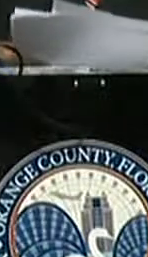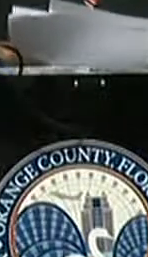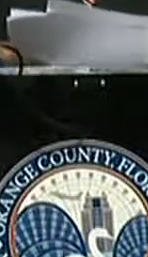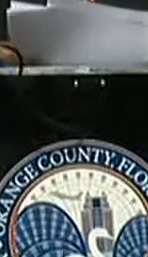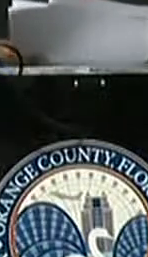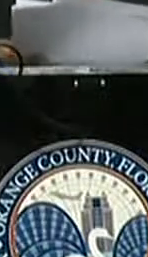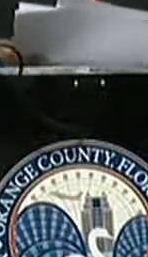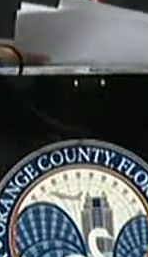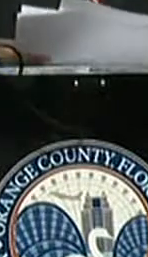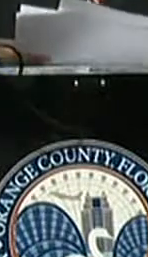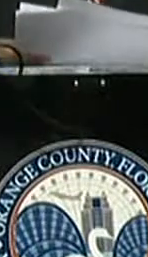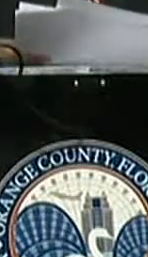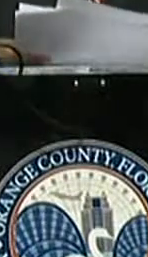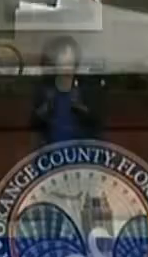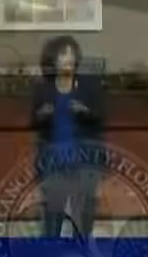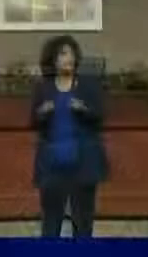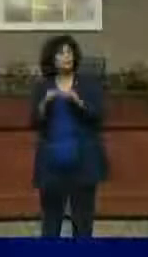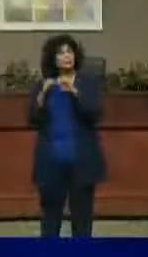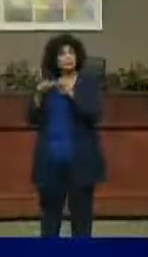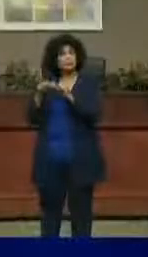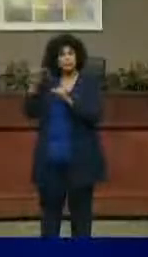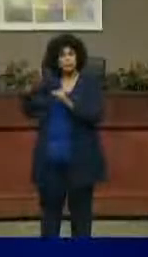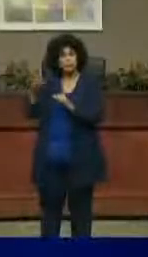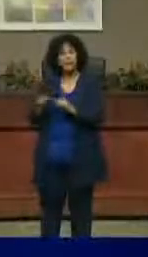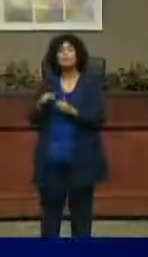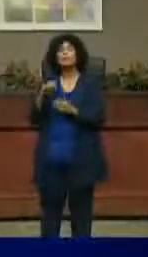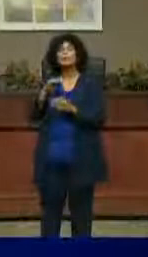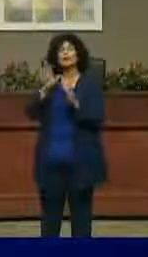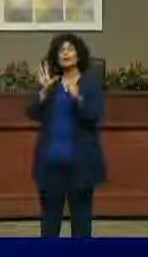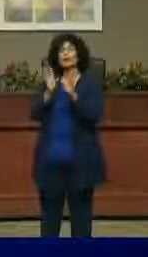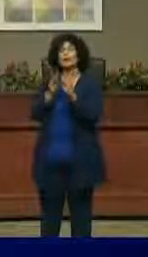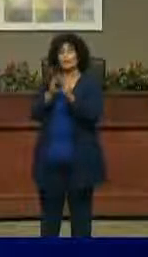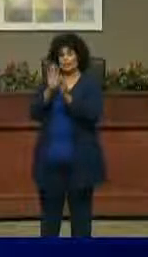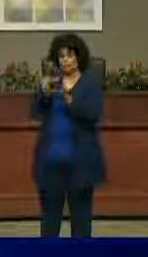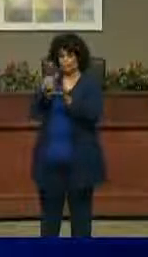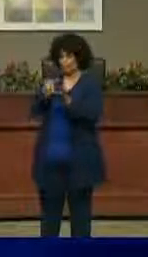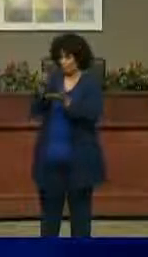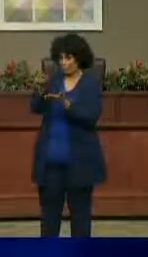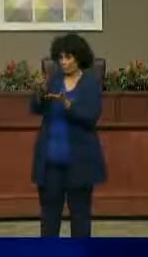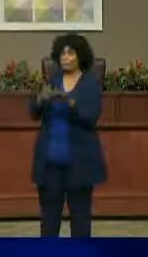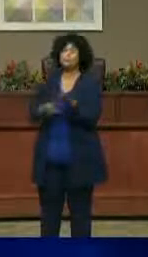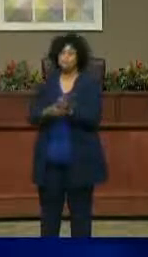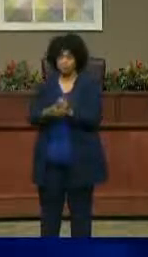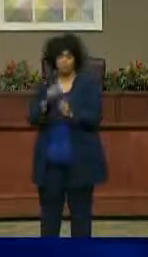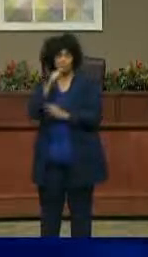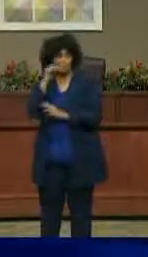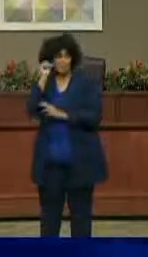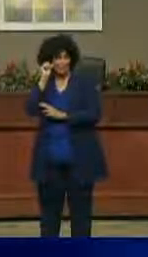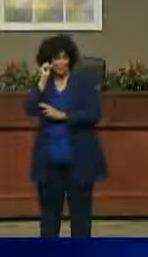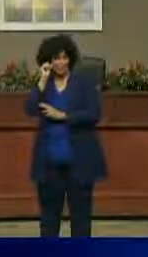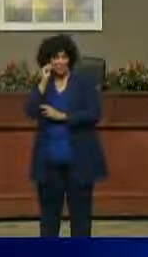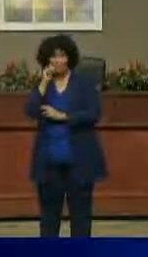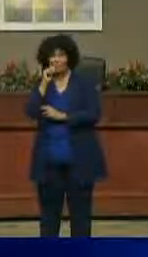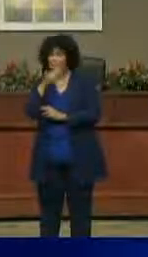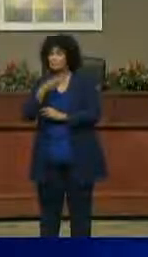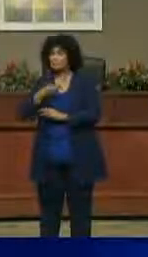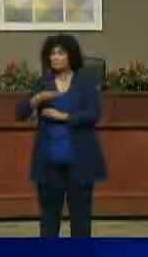testing site at the Convention Center tested yesterday the highest number of